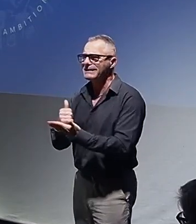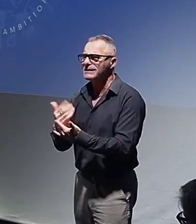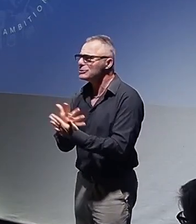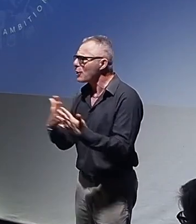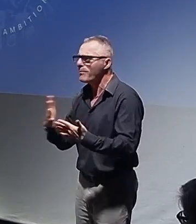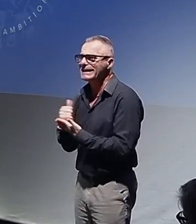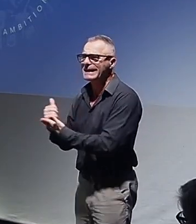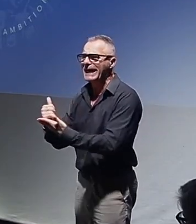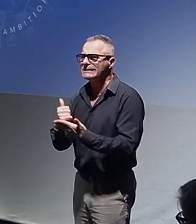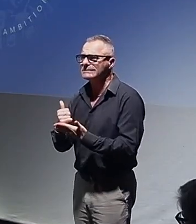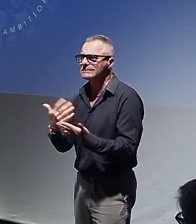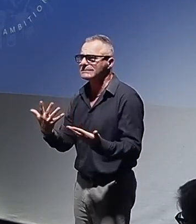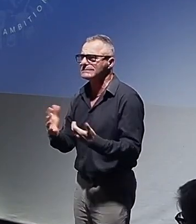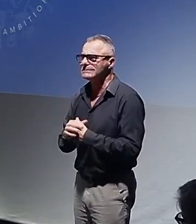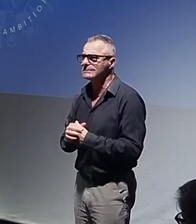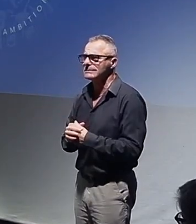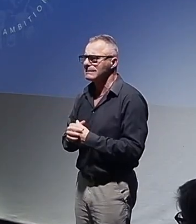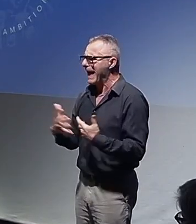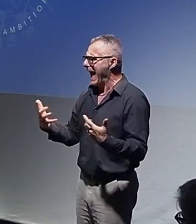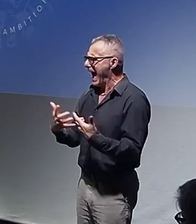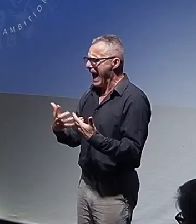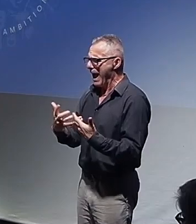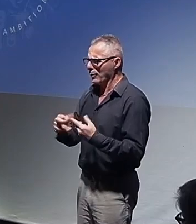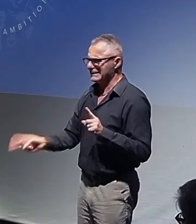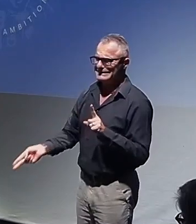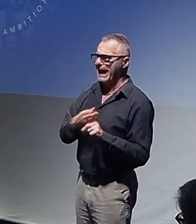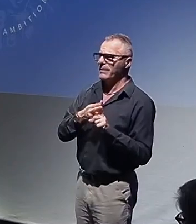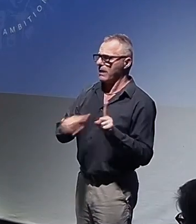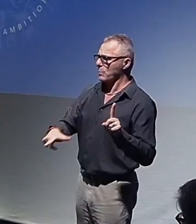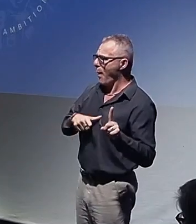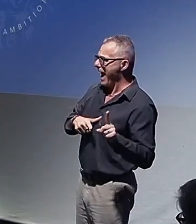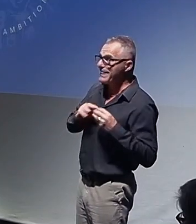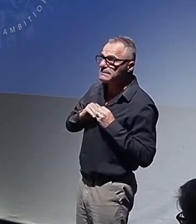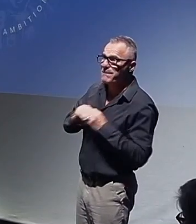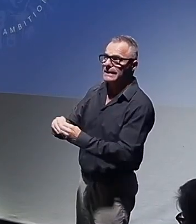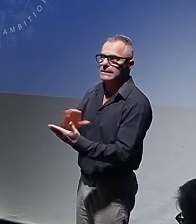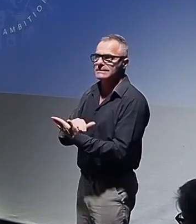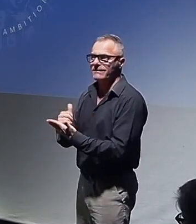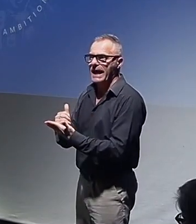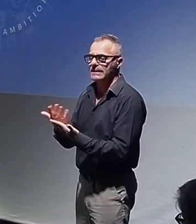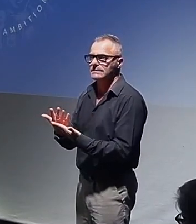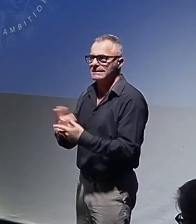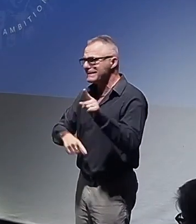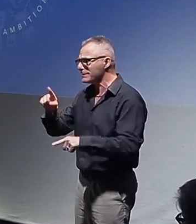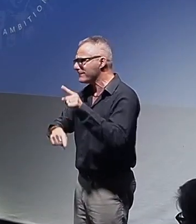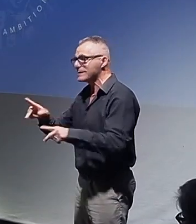many gays. How can I be typecast? There's like billions of them. Can't I just be a different type of